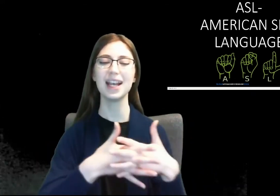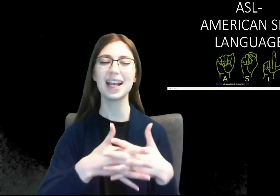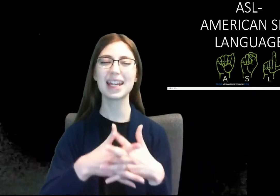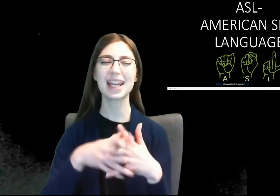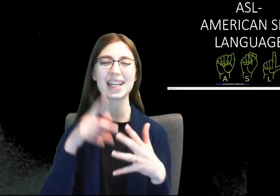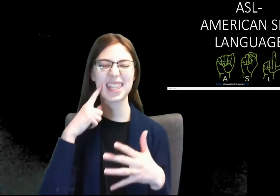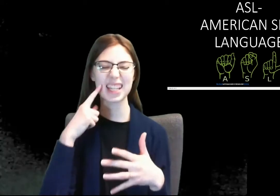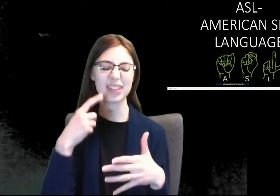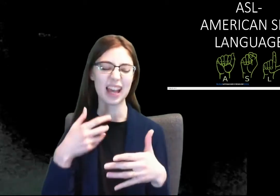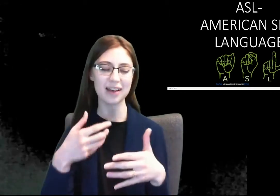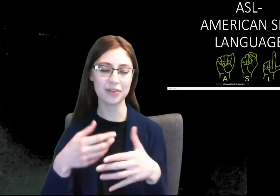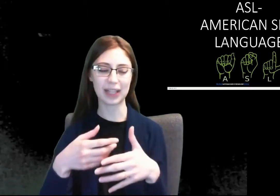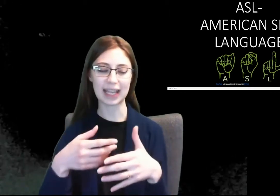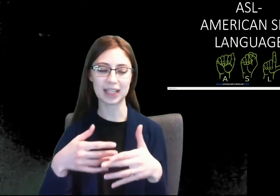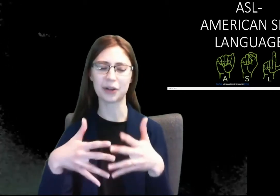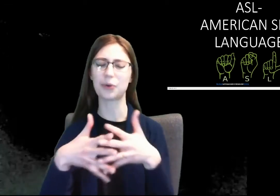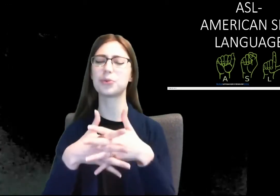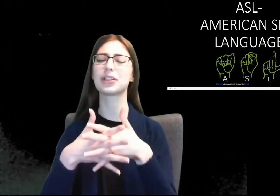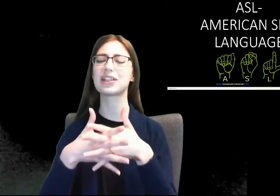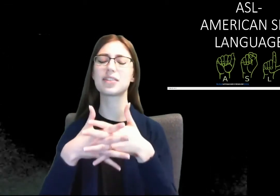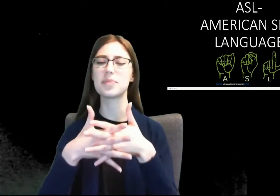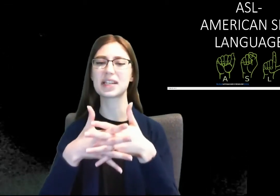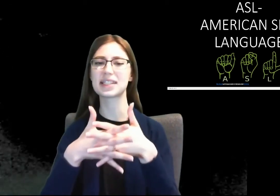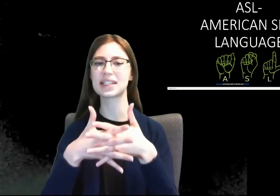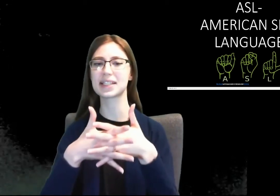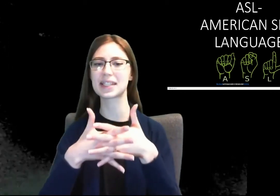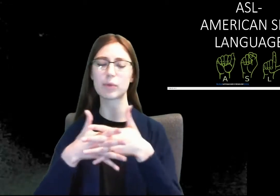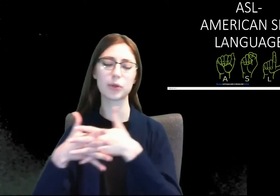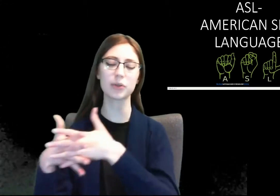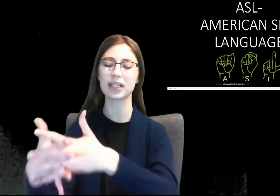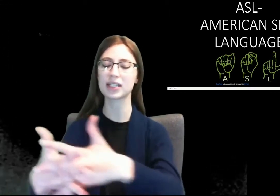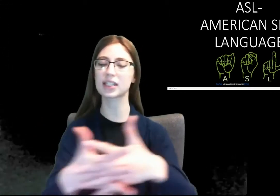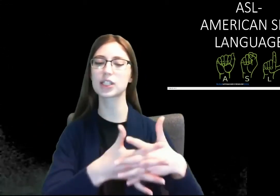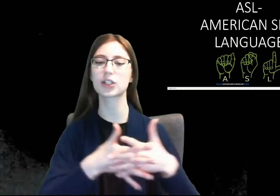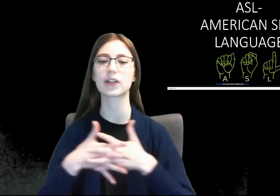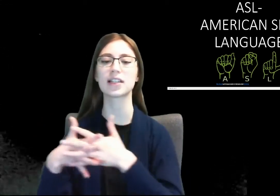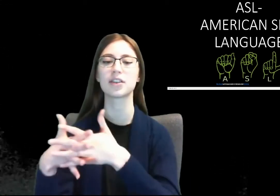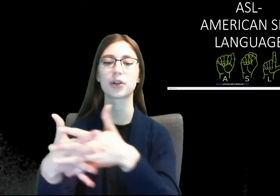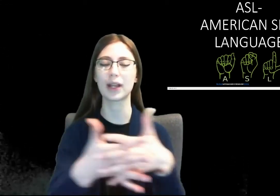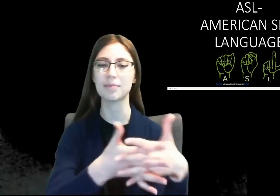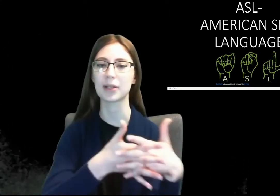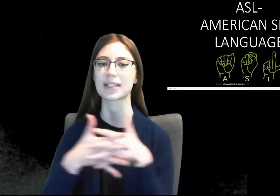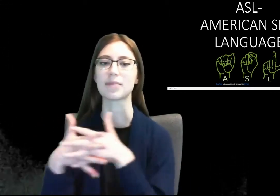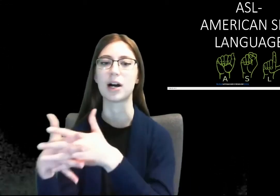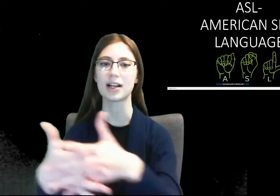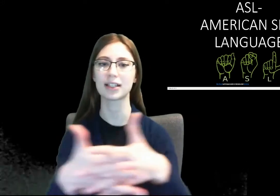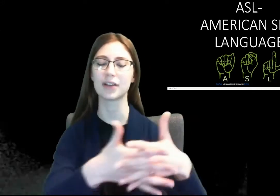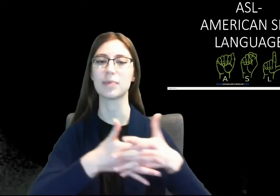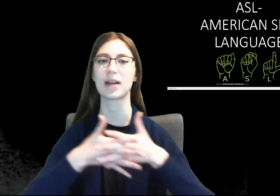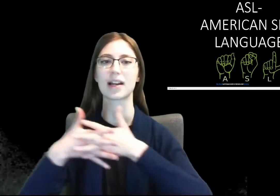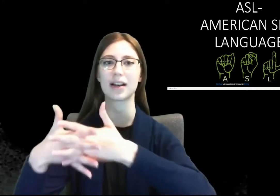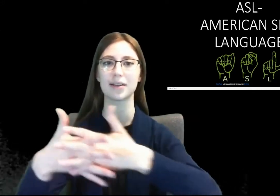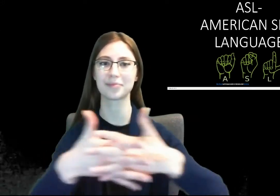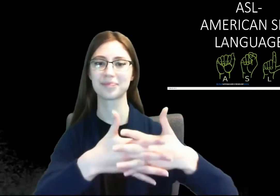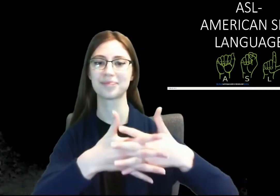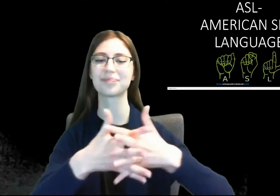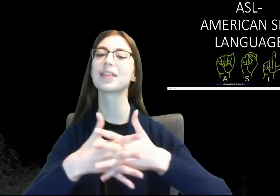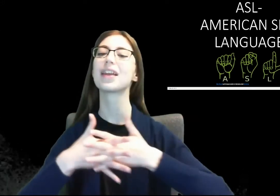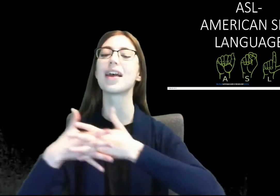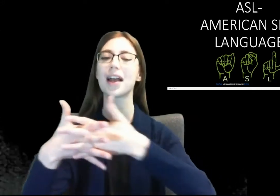And I kind of think of that of like you're holding the mixing spoon and stirring the great melting pot of America.